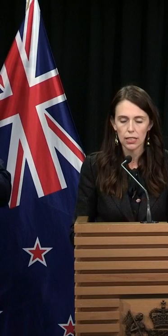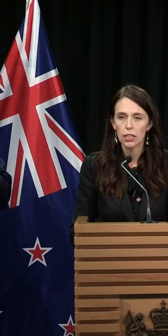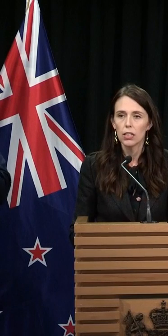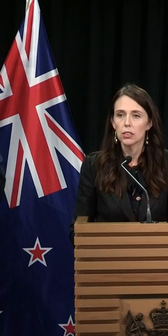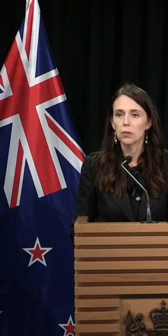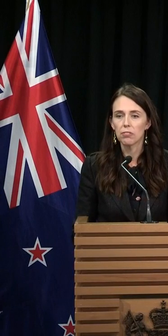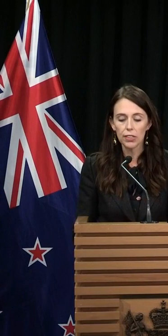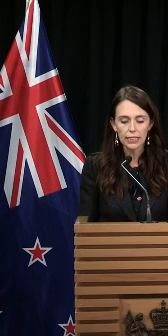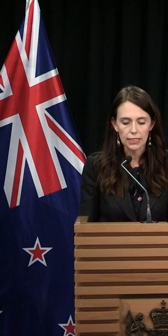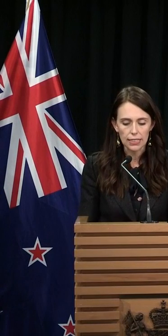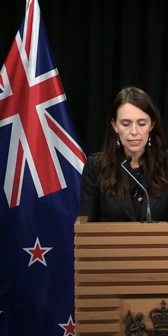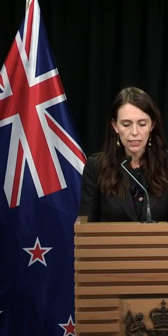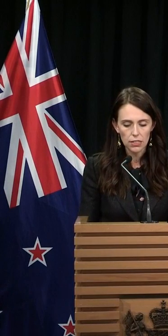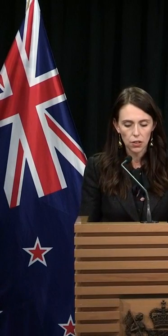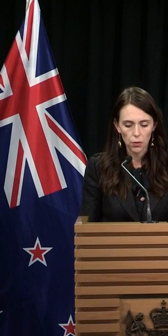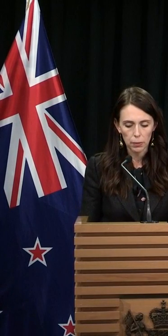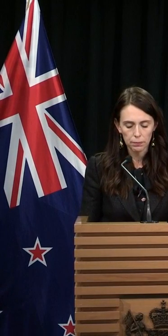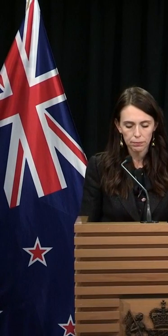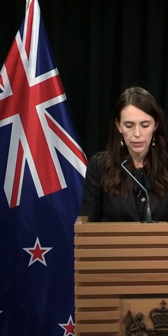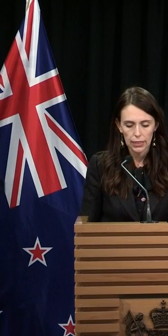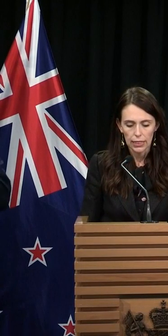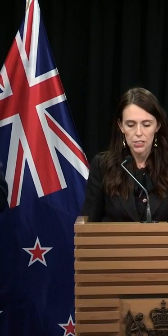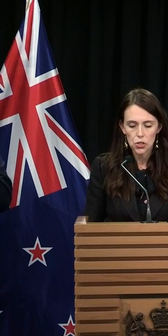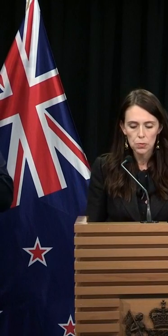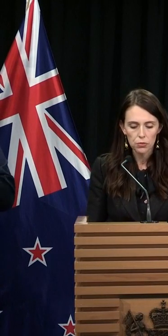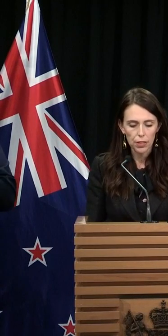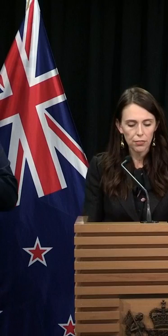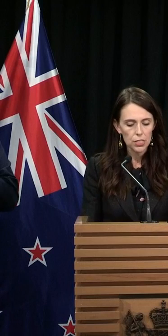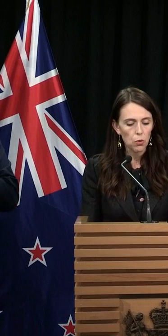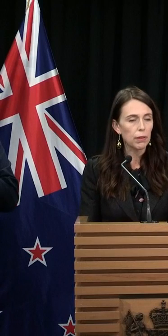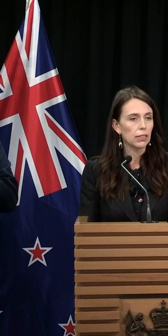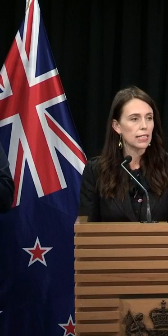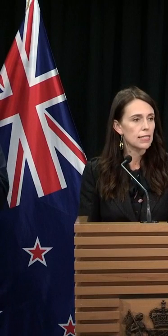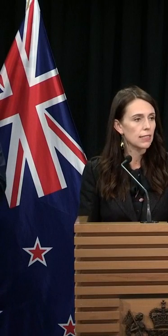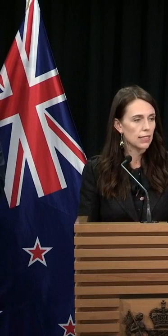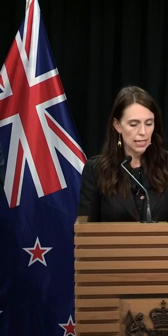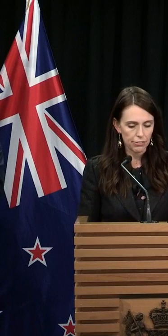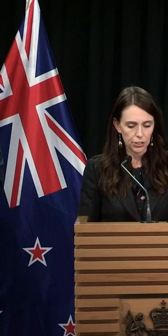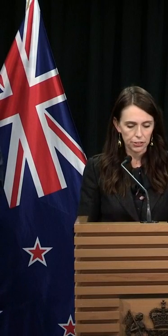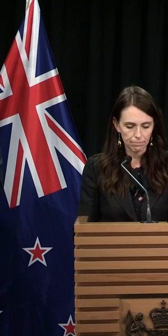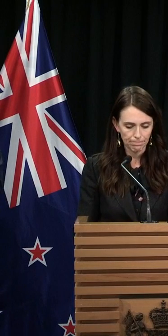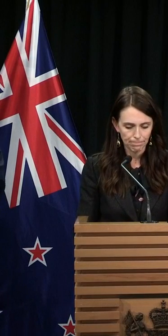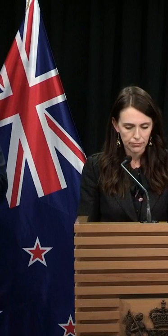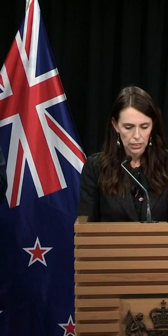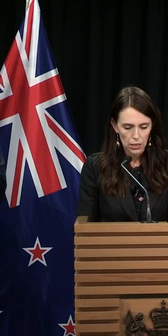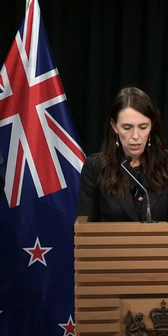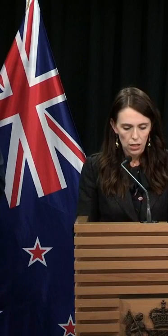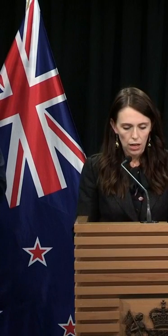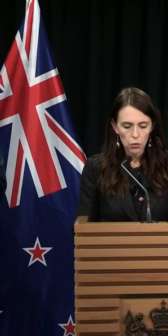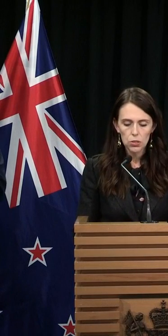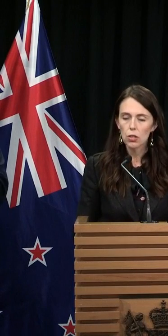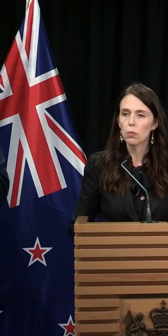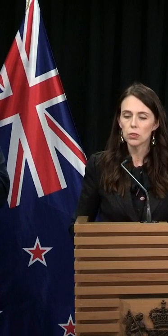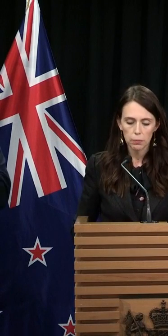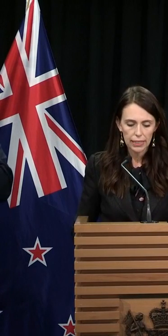Institutions, to reflect its extended scope. Its terms of reference will be released this afternoon.